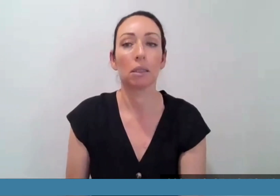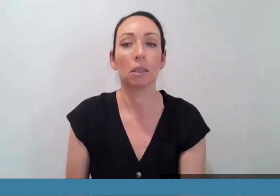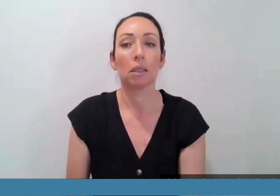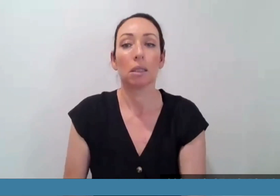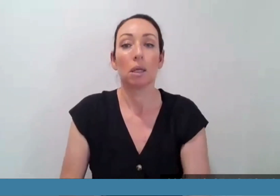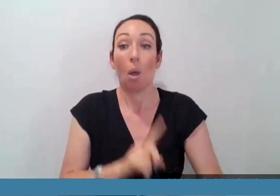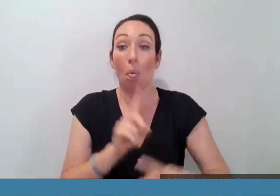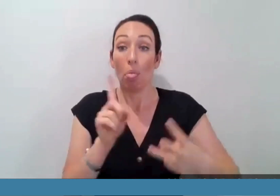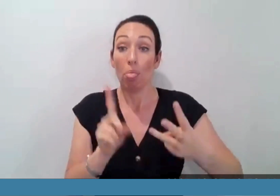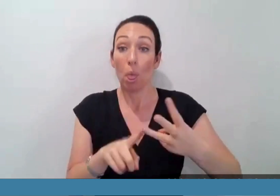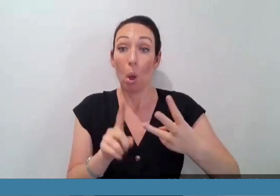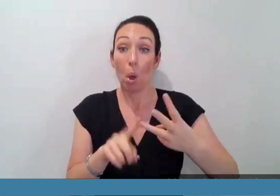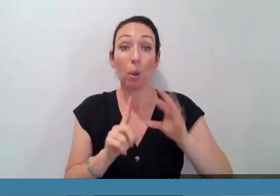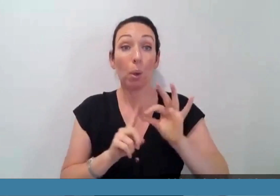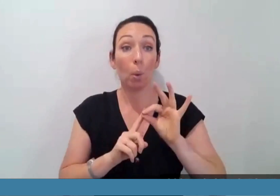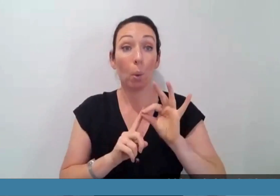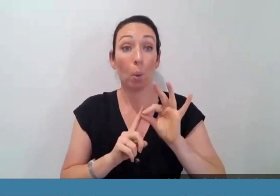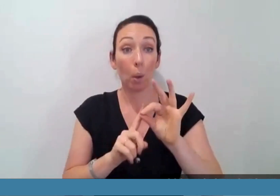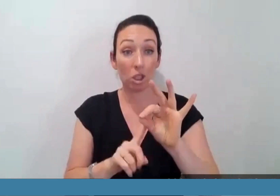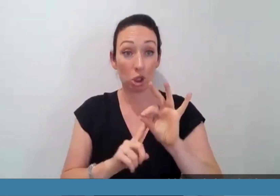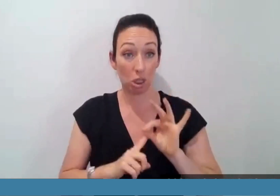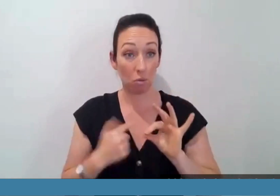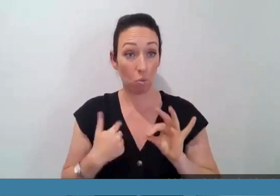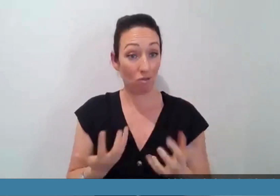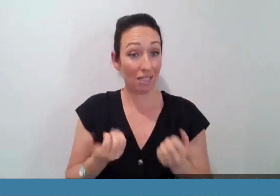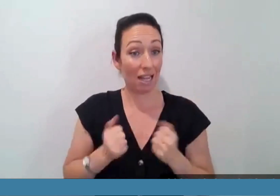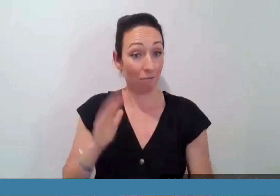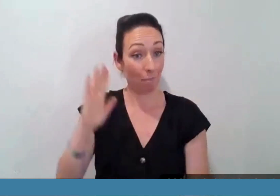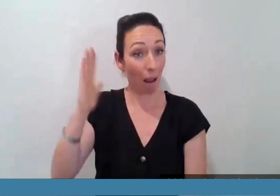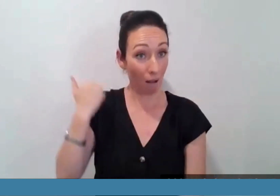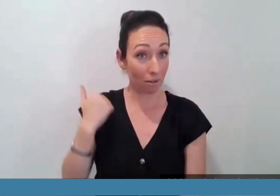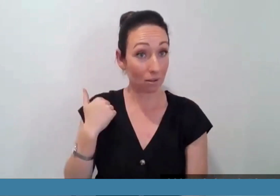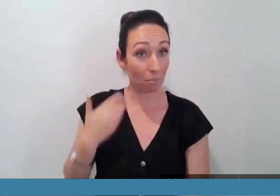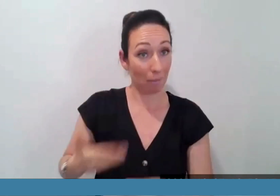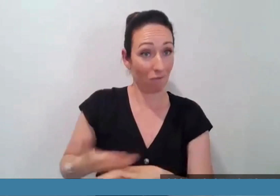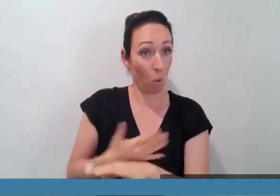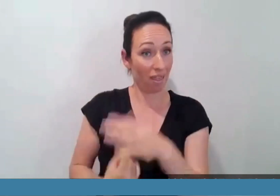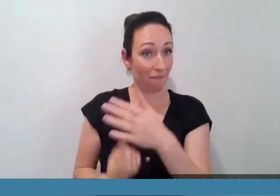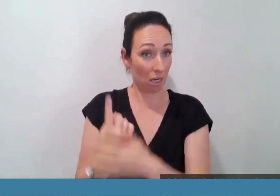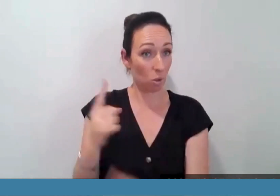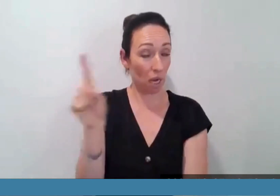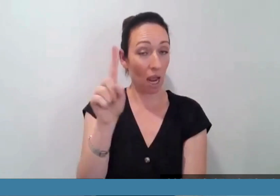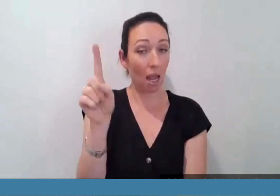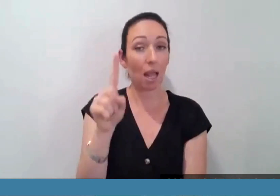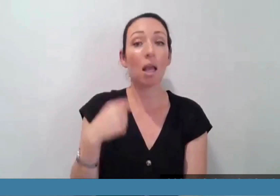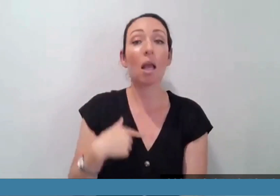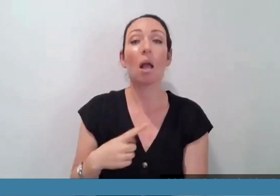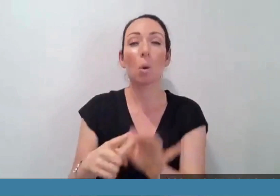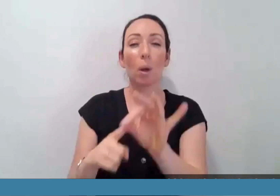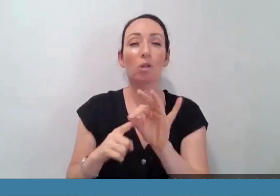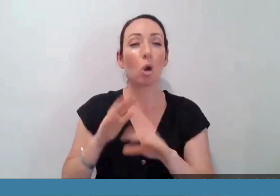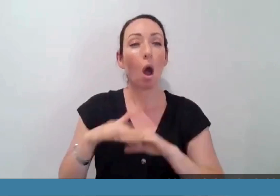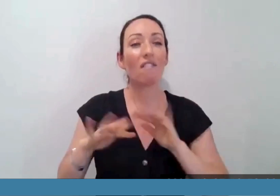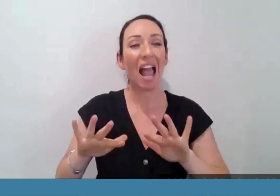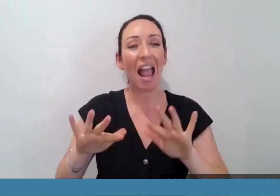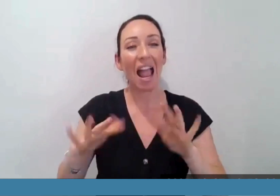question received before today's event was asking if there are any initiatives for creating and embedding